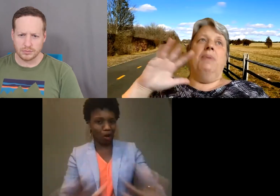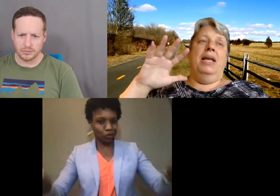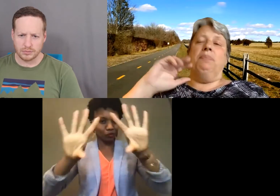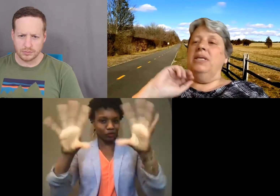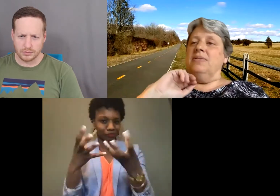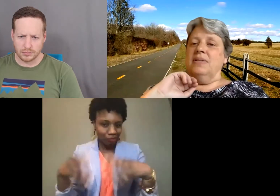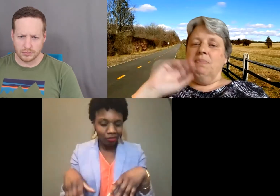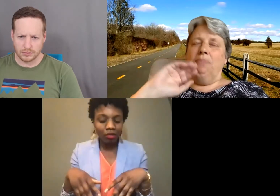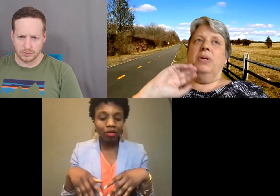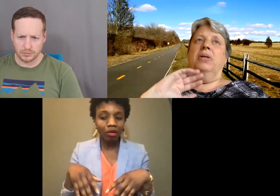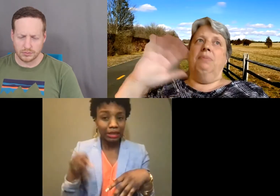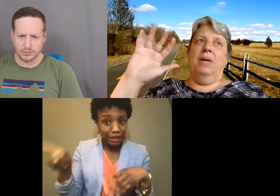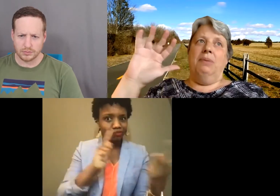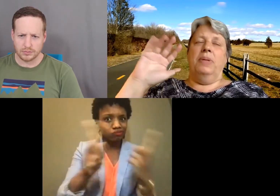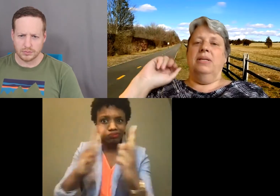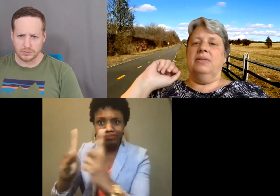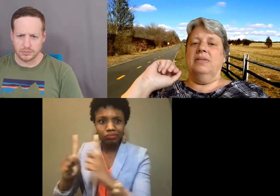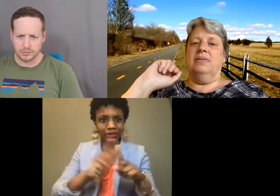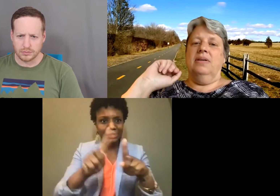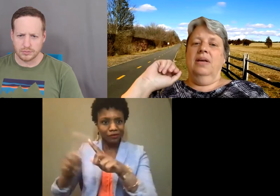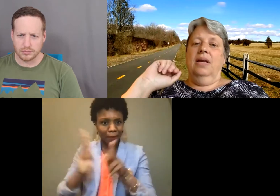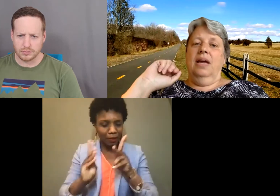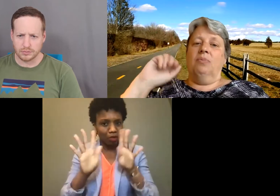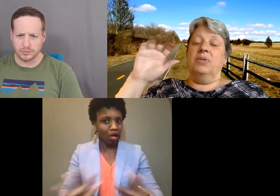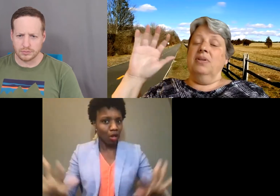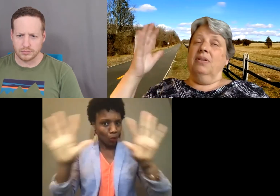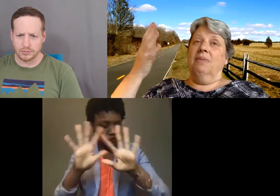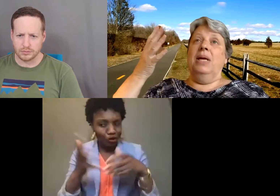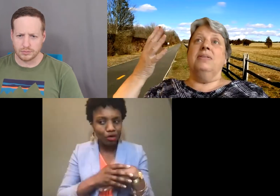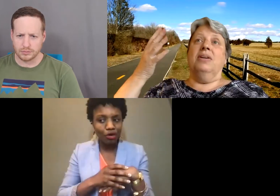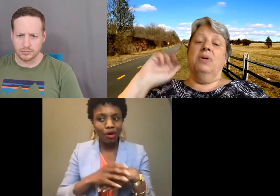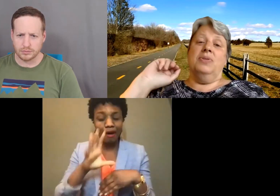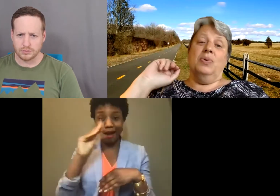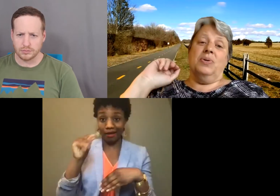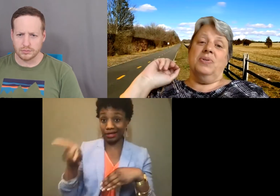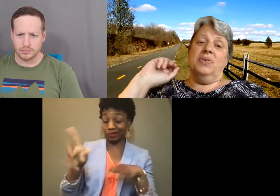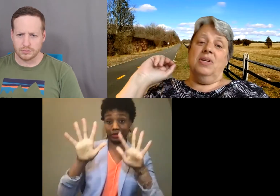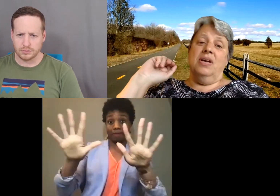many people in many places and was an amazing resource.